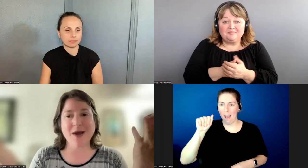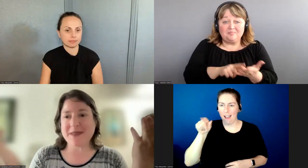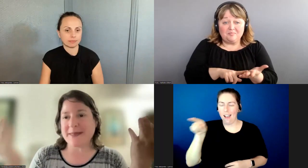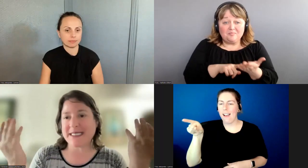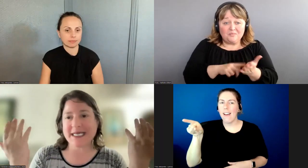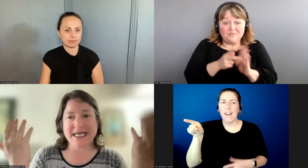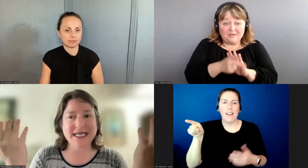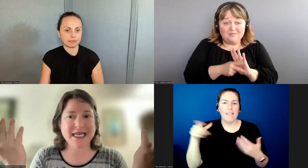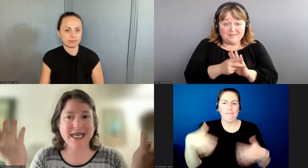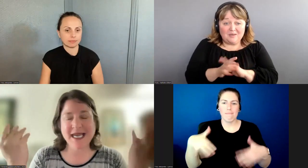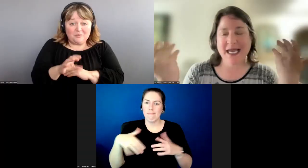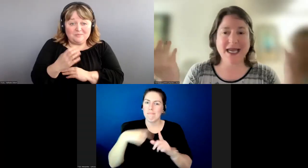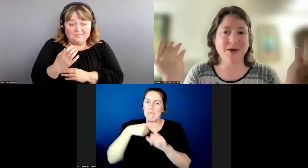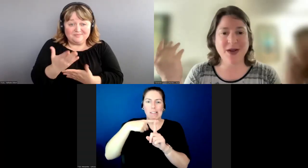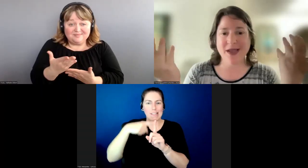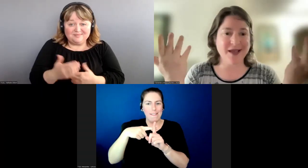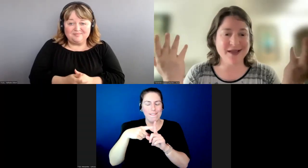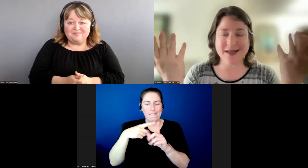positive, optimistic,